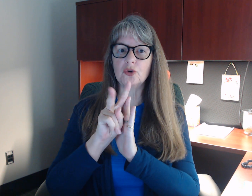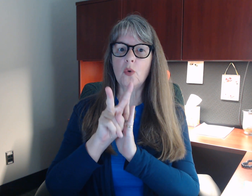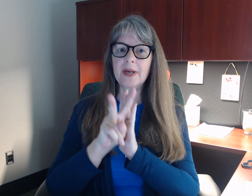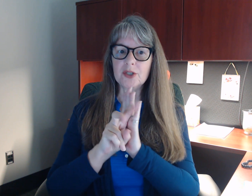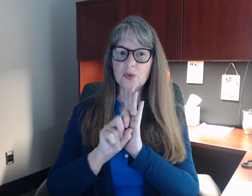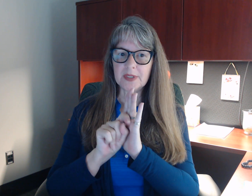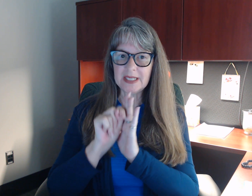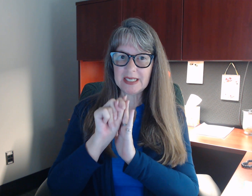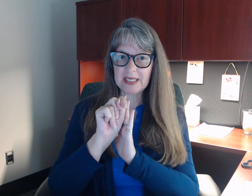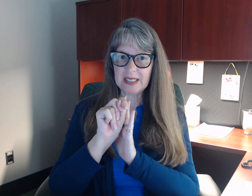going into a T.